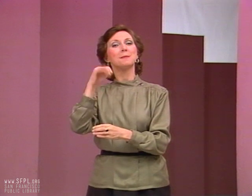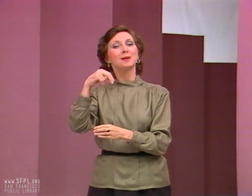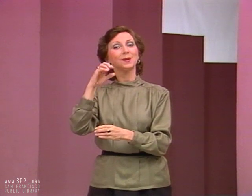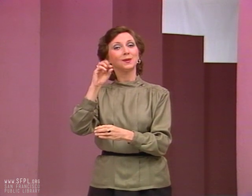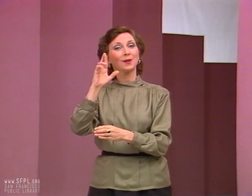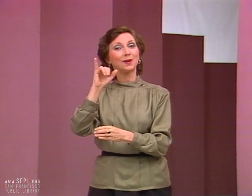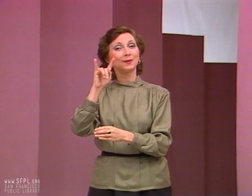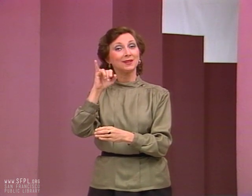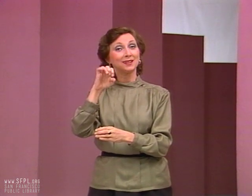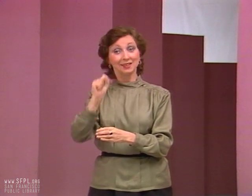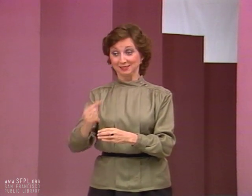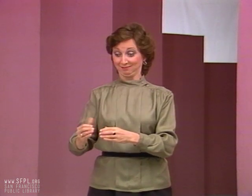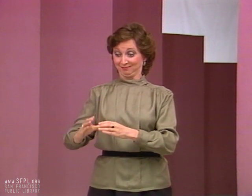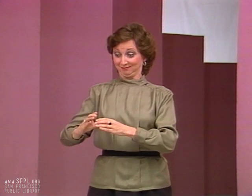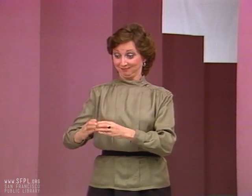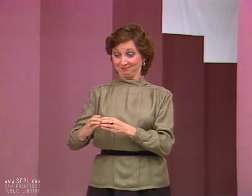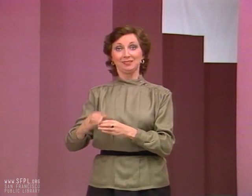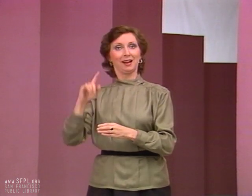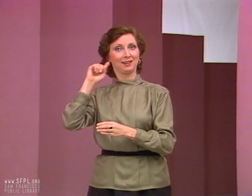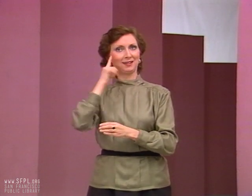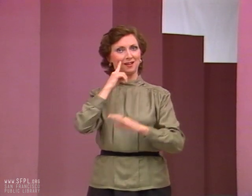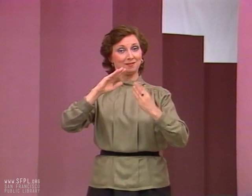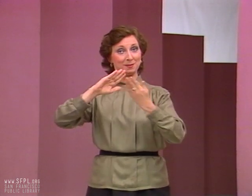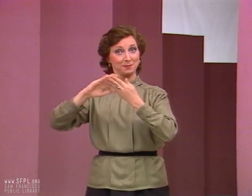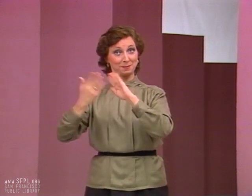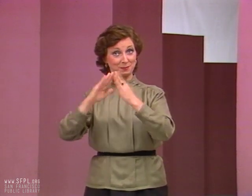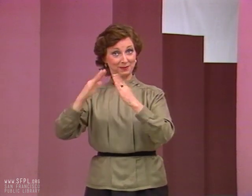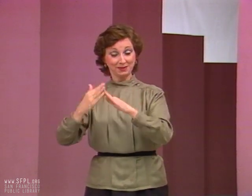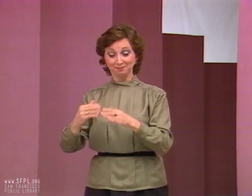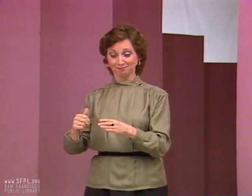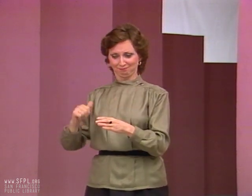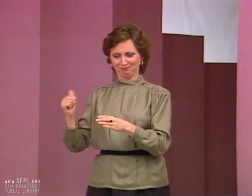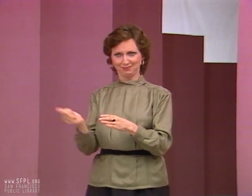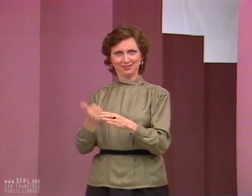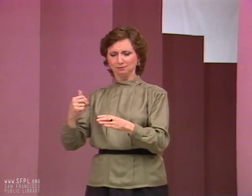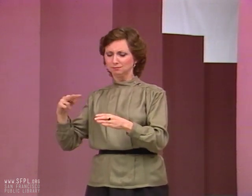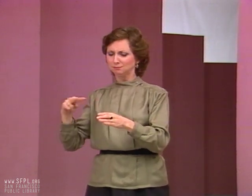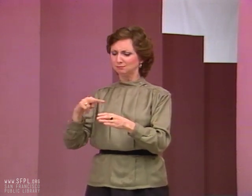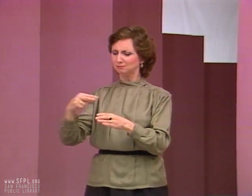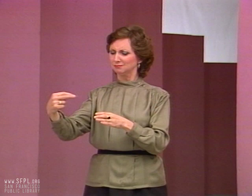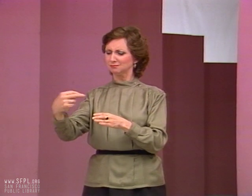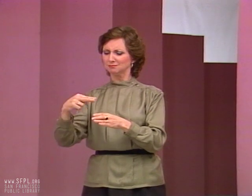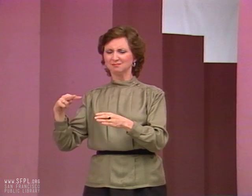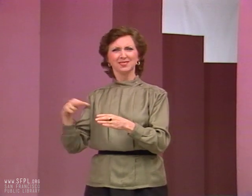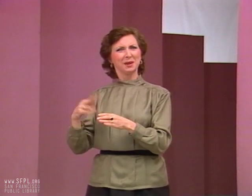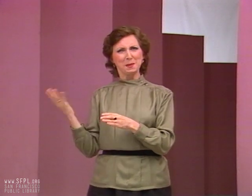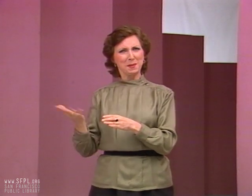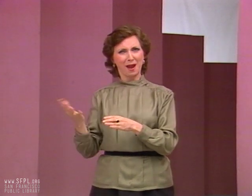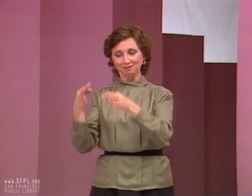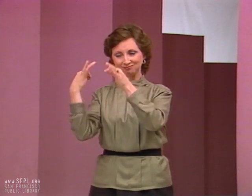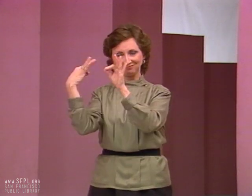community. But within this community are members who identify themselves with more than one